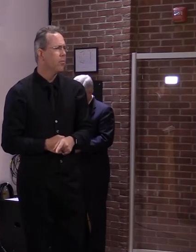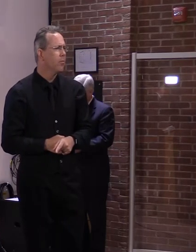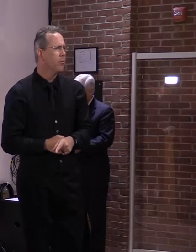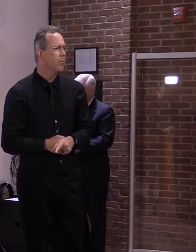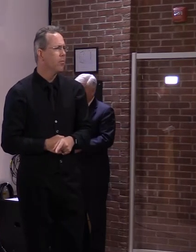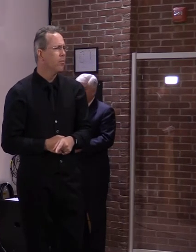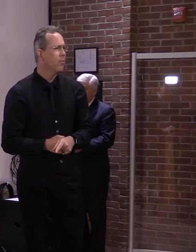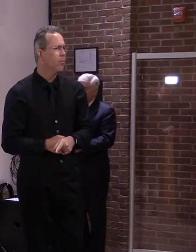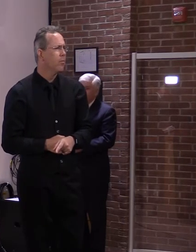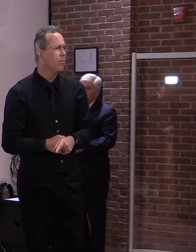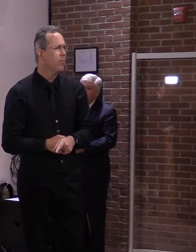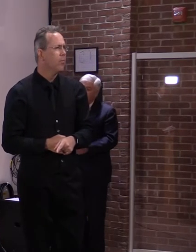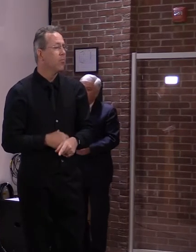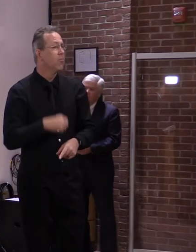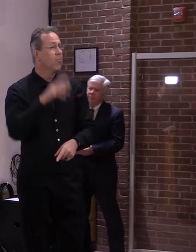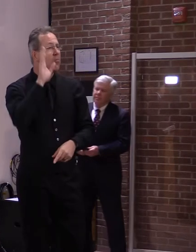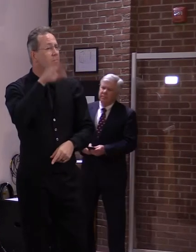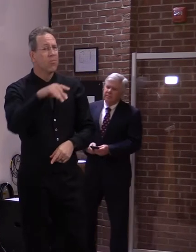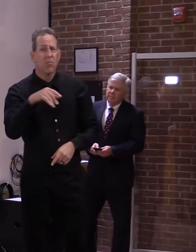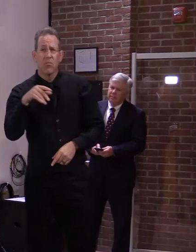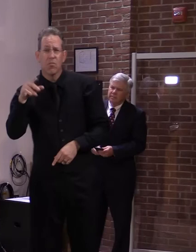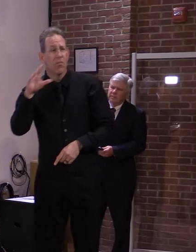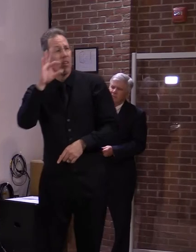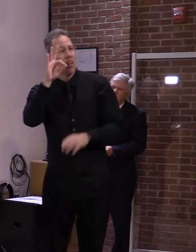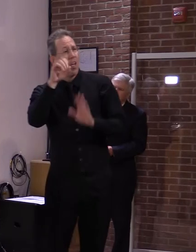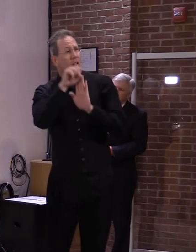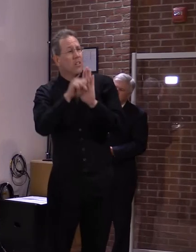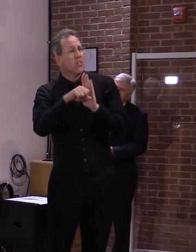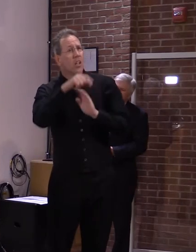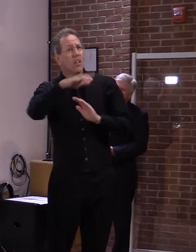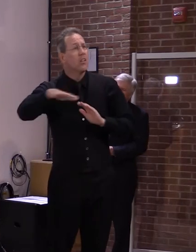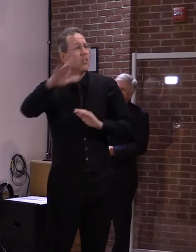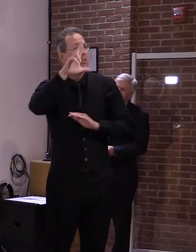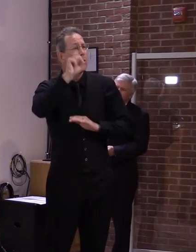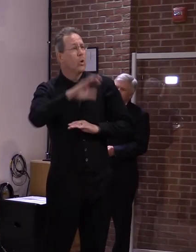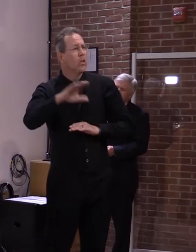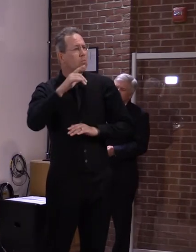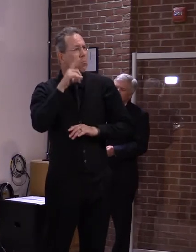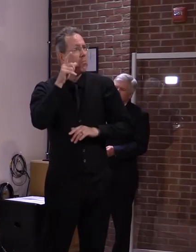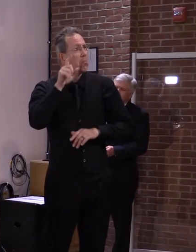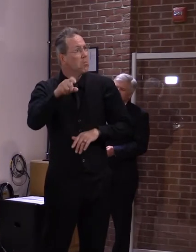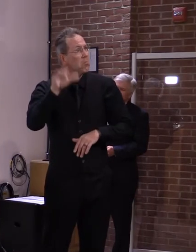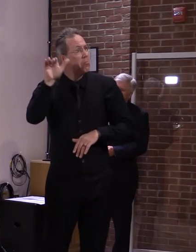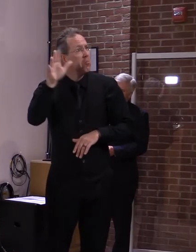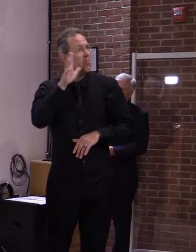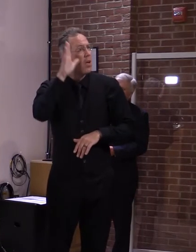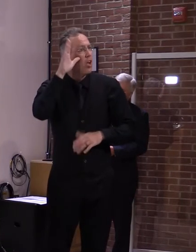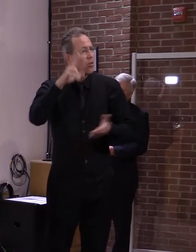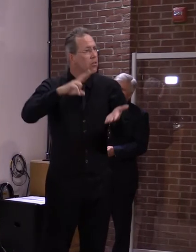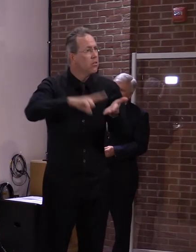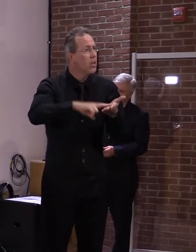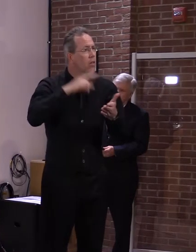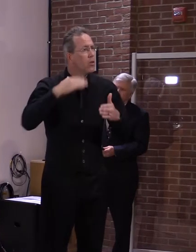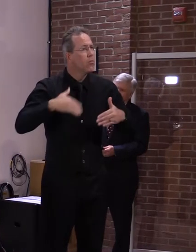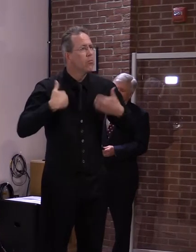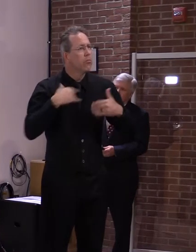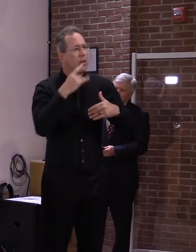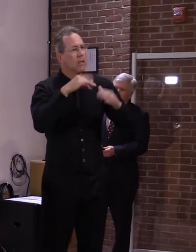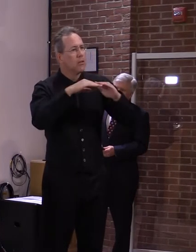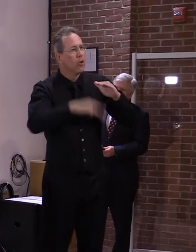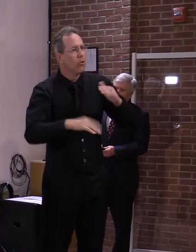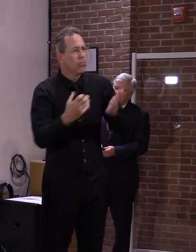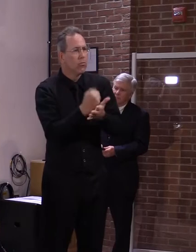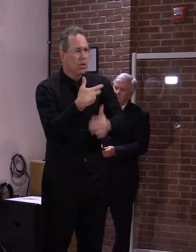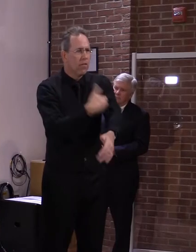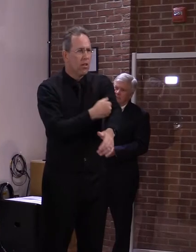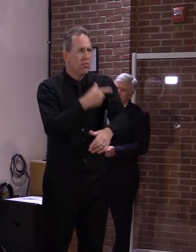confirm that Vermont does require parental consent for COVID-19 vaccination? And do